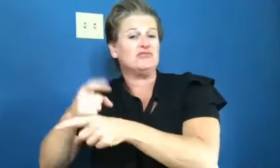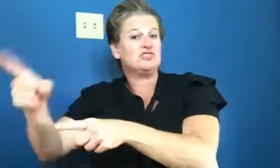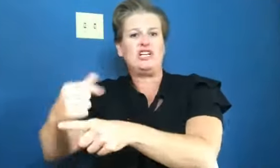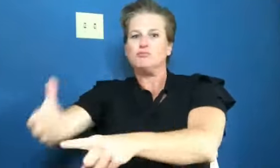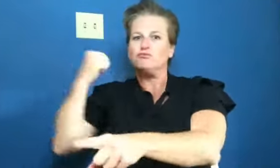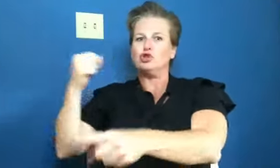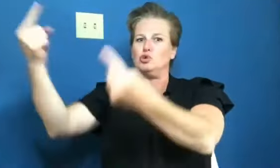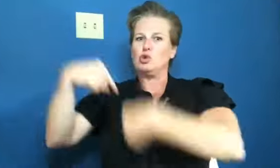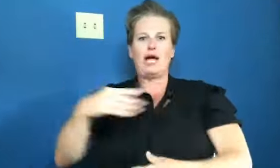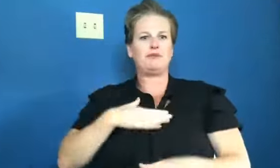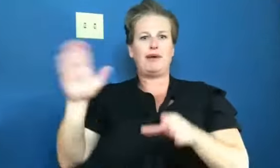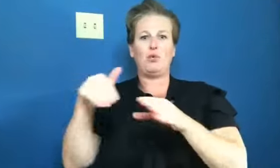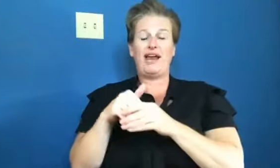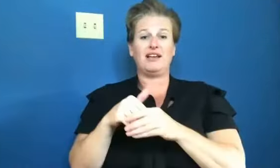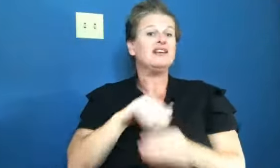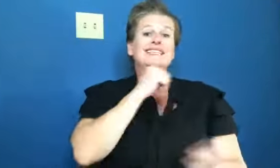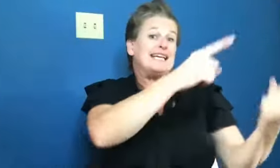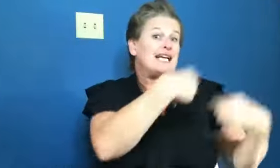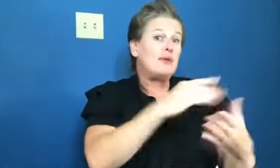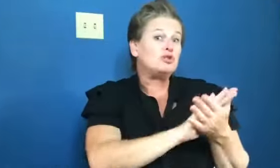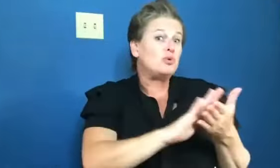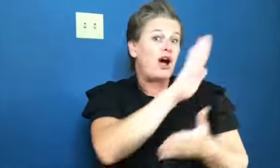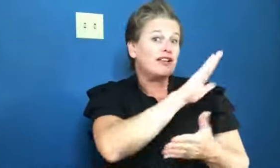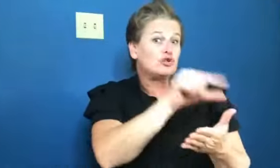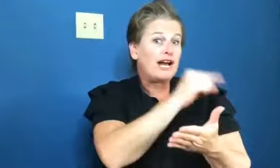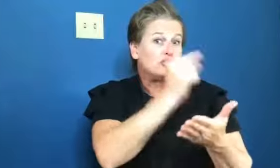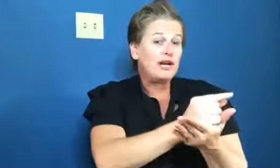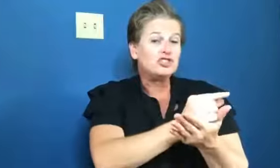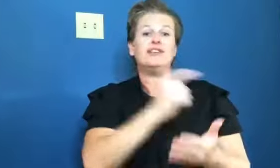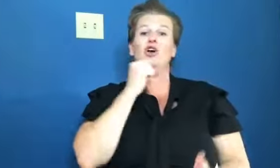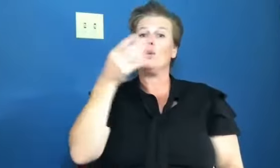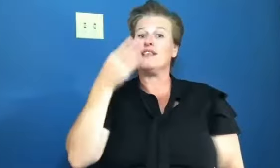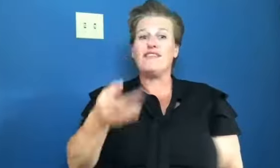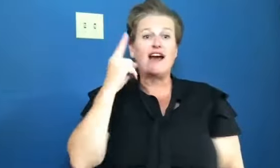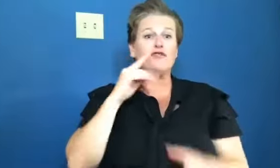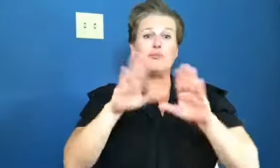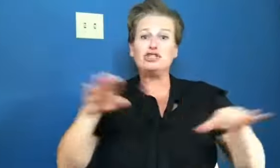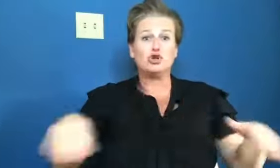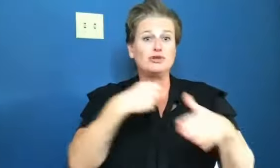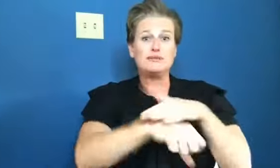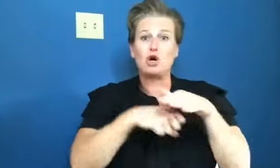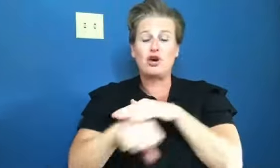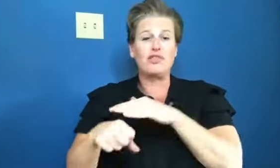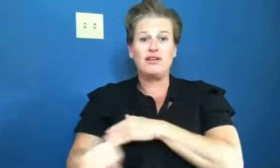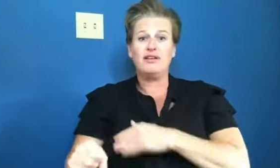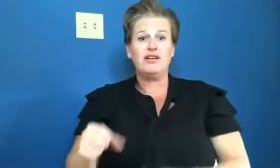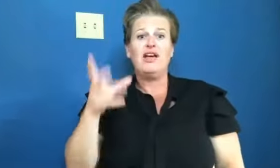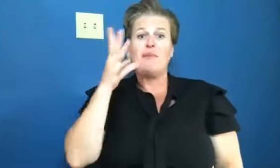didn't come to my college graduation. She wasn't present for the birth of any of my children. My mother married a man. She didn't tell any of her daughters that she